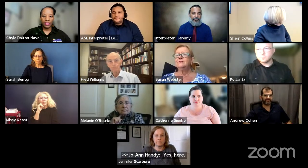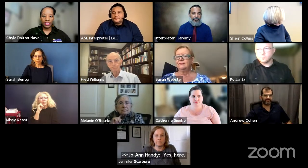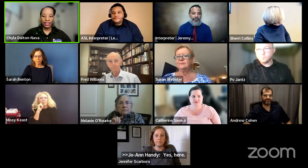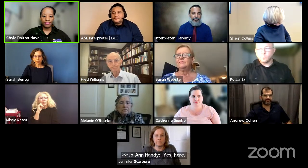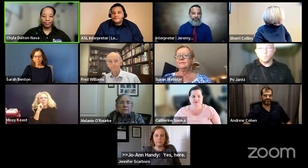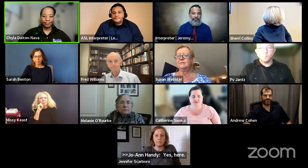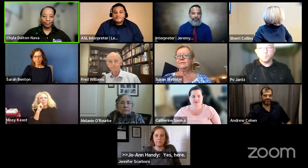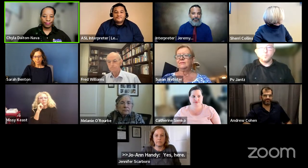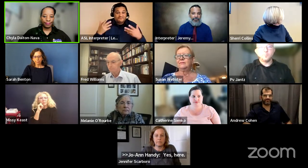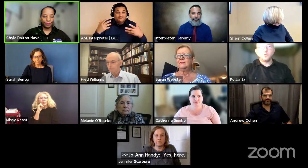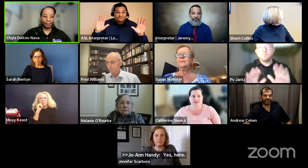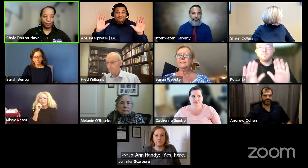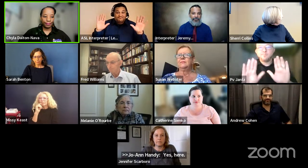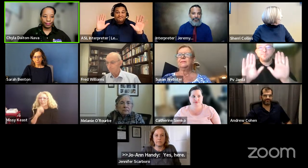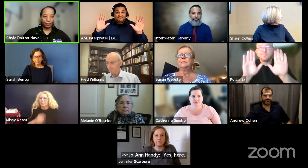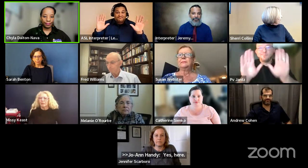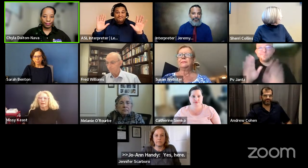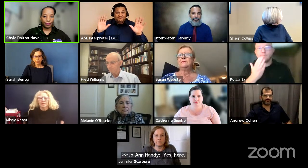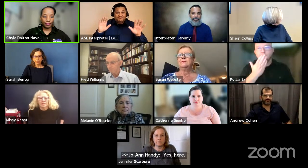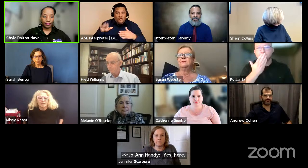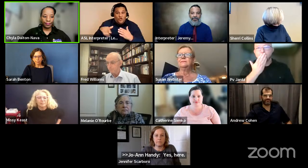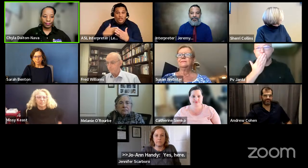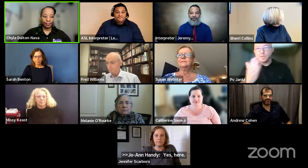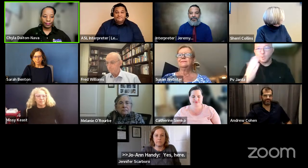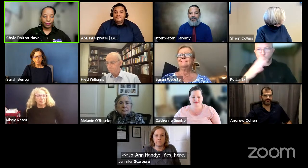I think that's it.